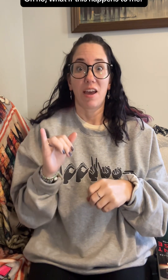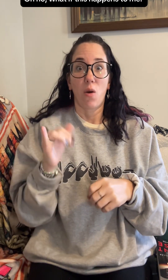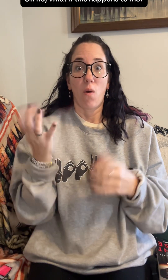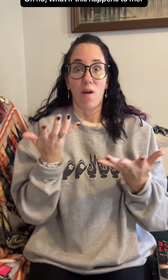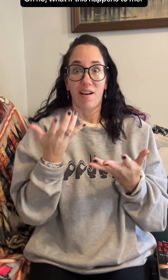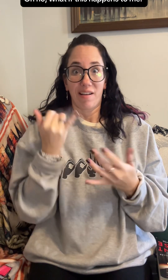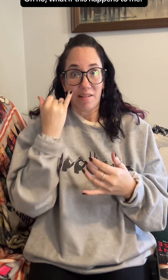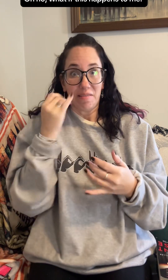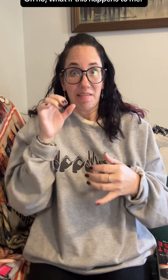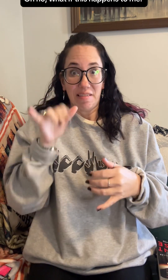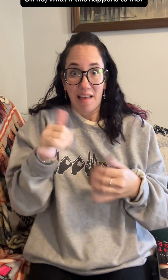to me?